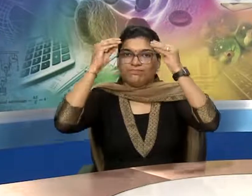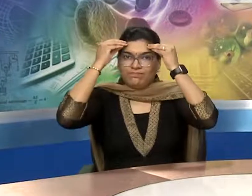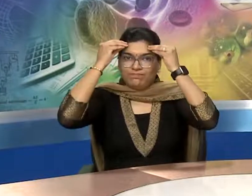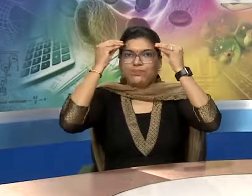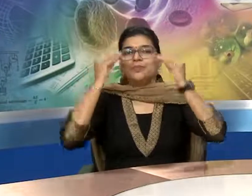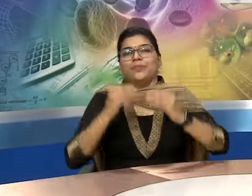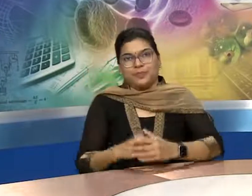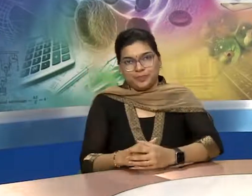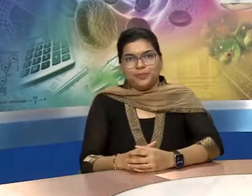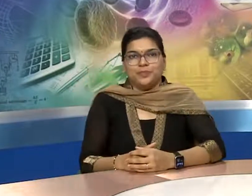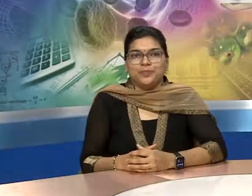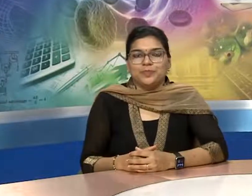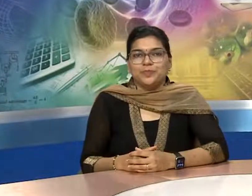or lifelong education.